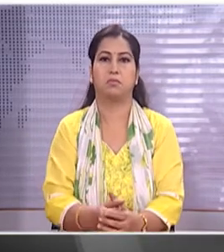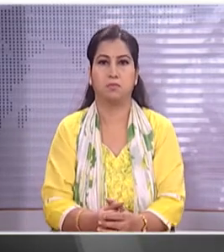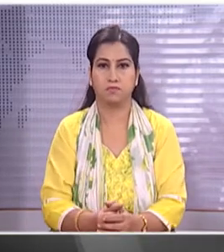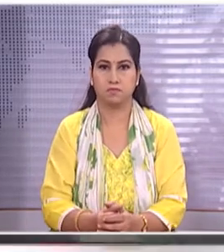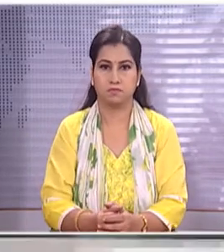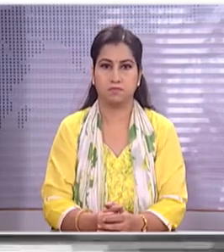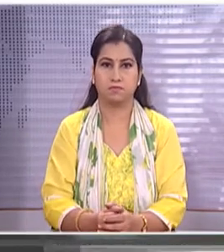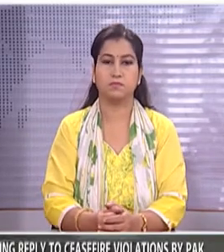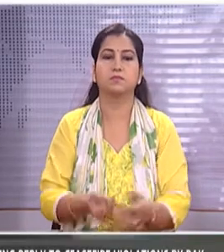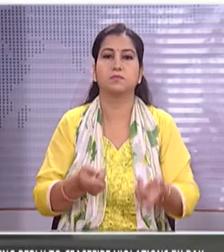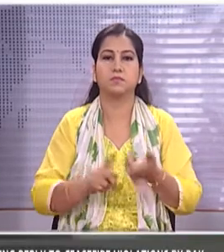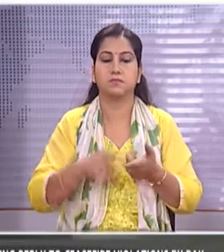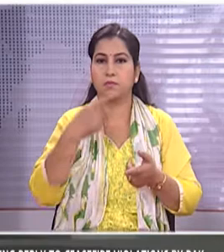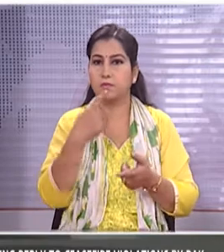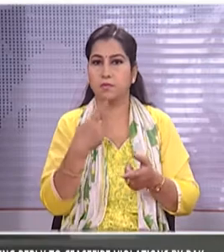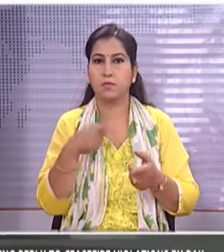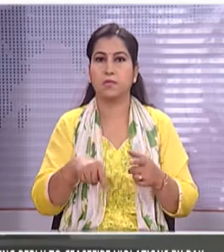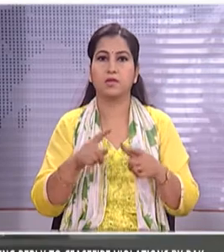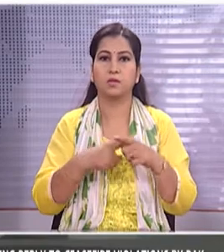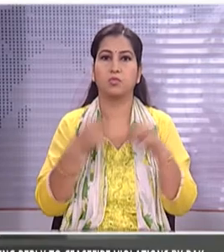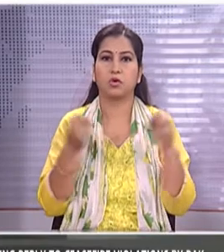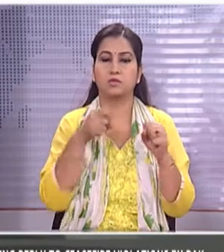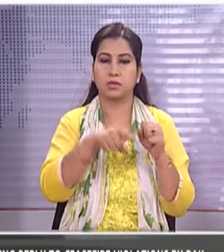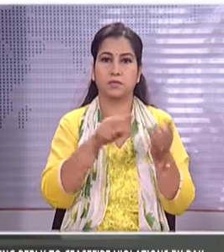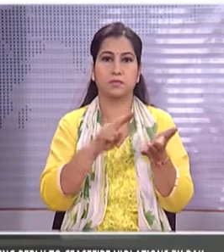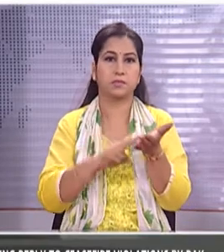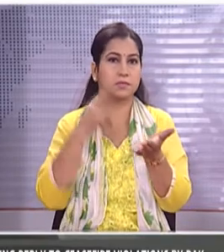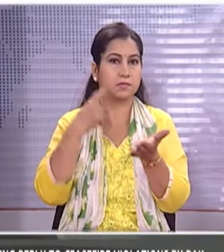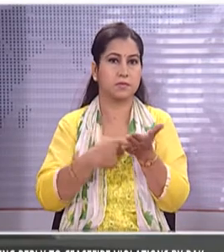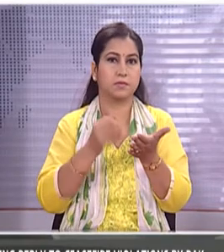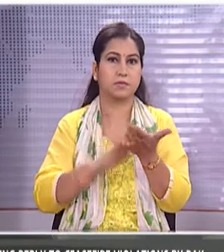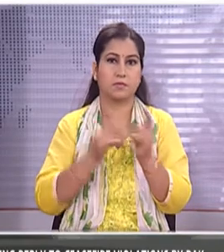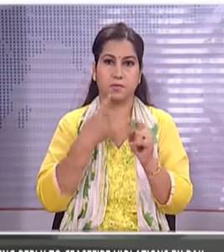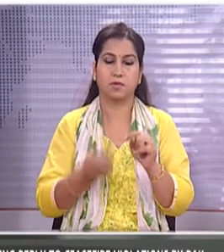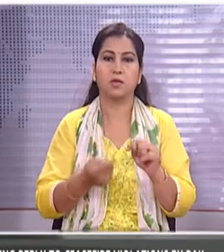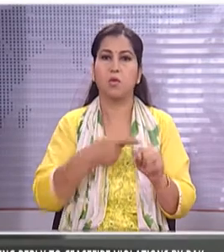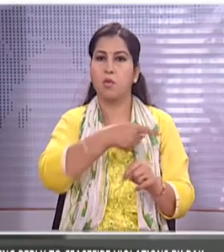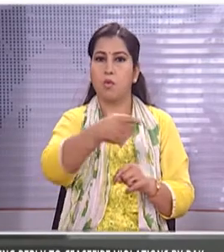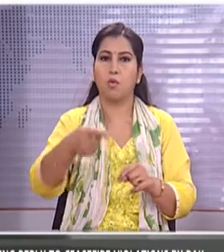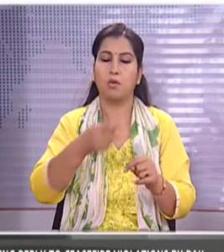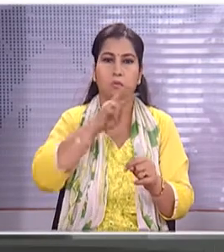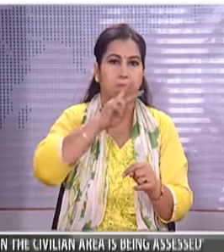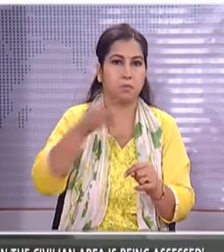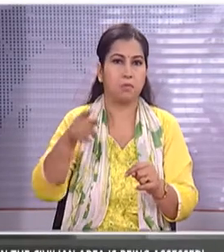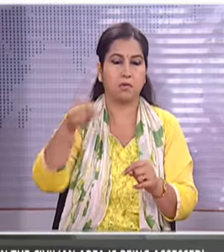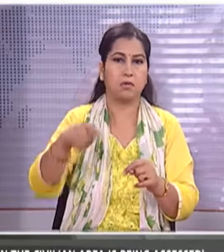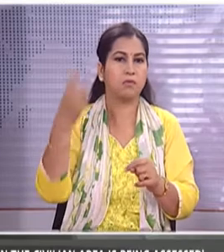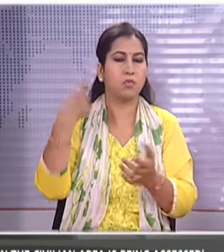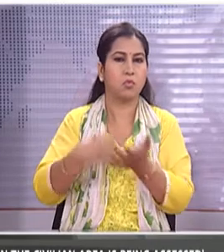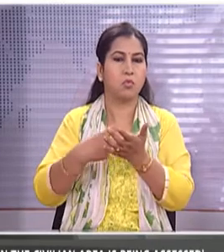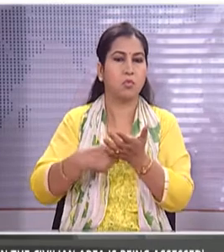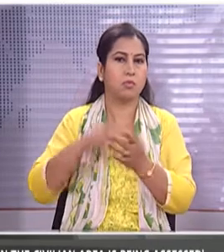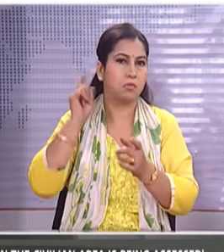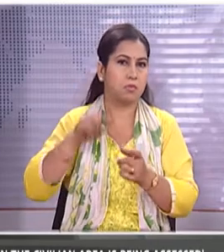Speaking on the incident, Deputy Chief Minister of Jammu and Kashmir, Nirmal Singh, has said that forces are giving befitting reply to ceasefire violations